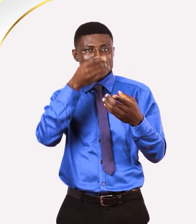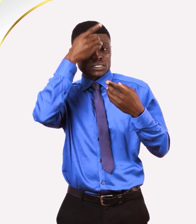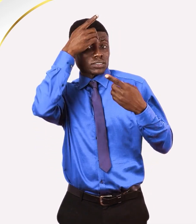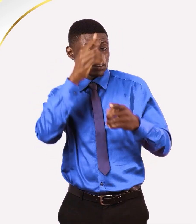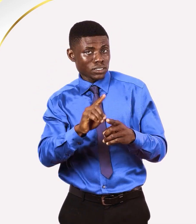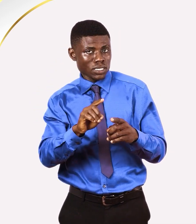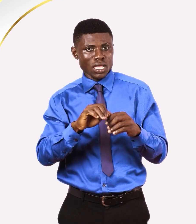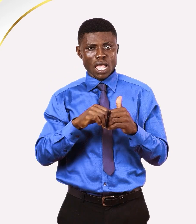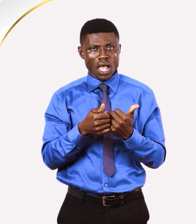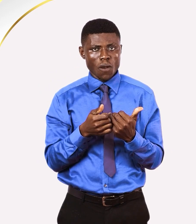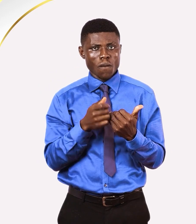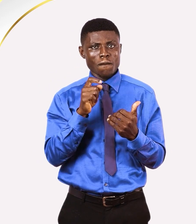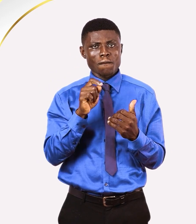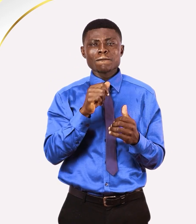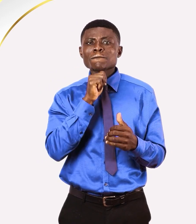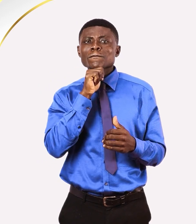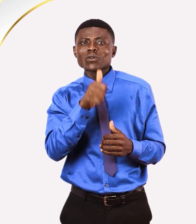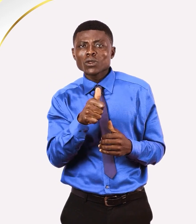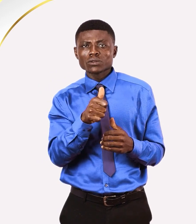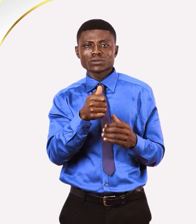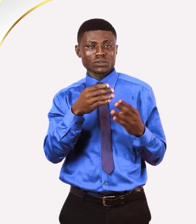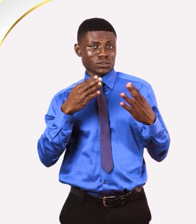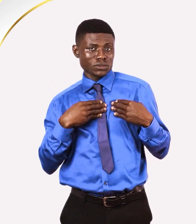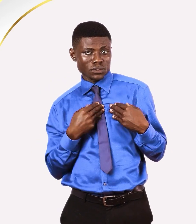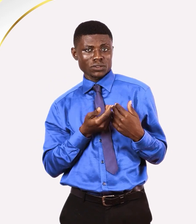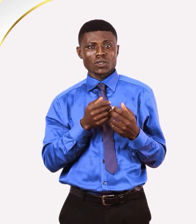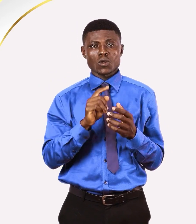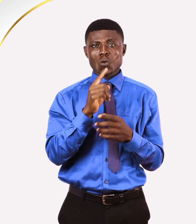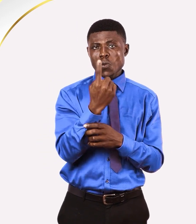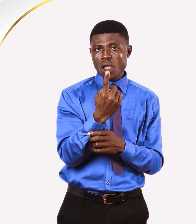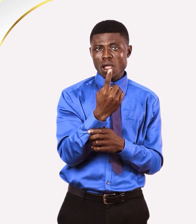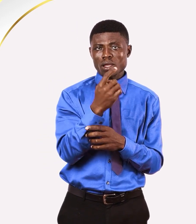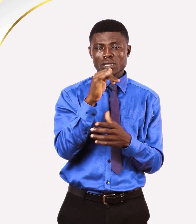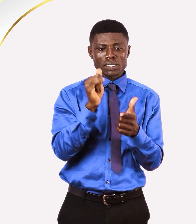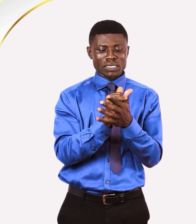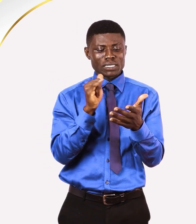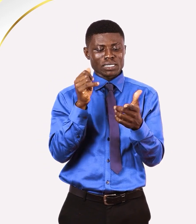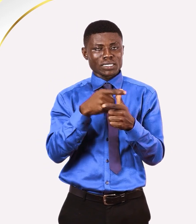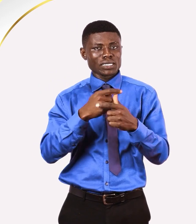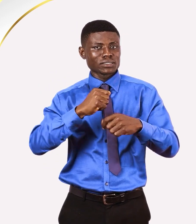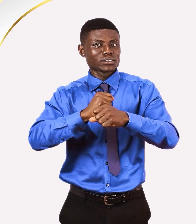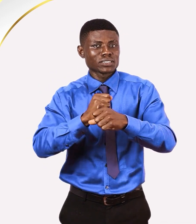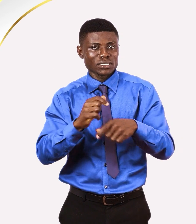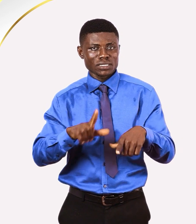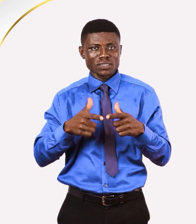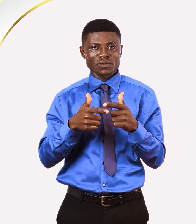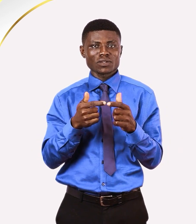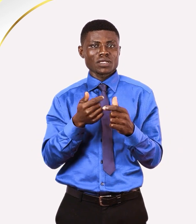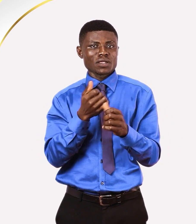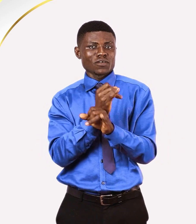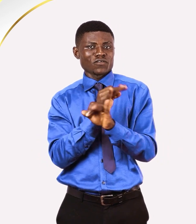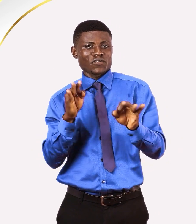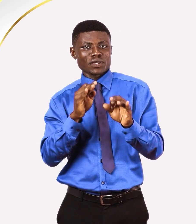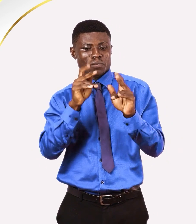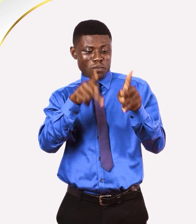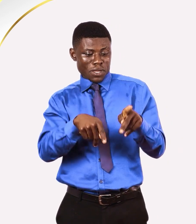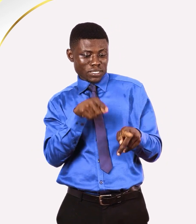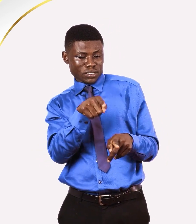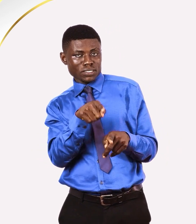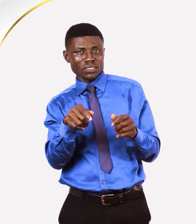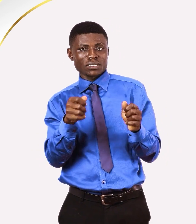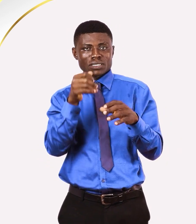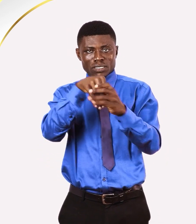a determination as to whether or not the application is one that safeguards the life or liberty